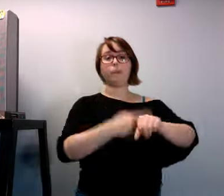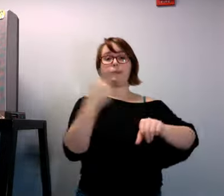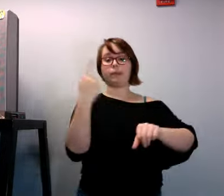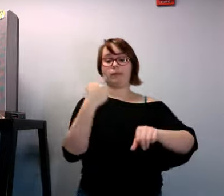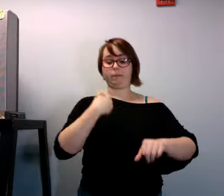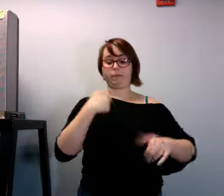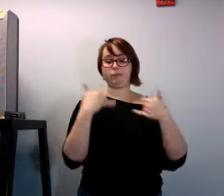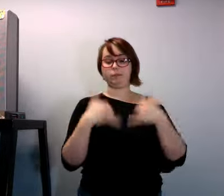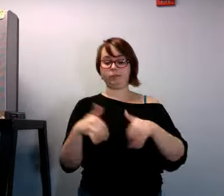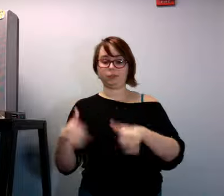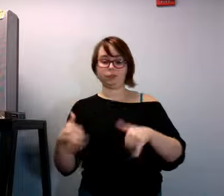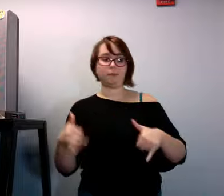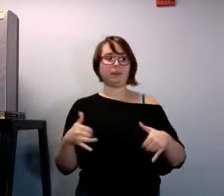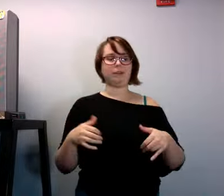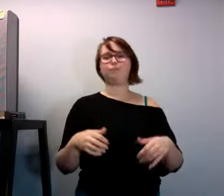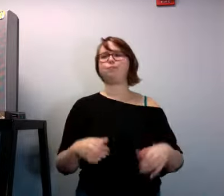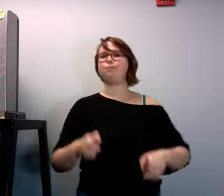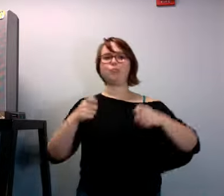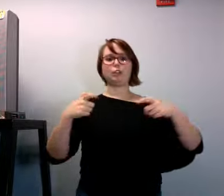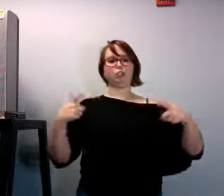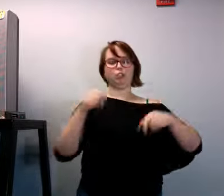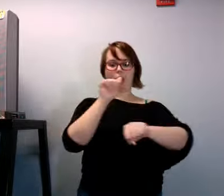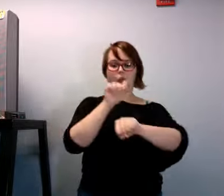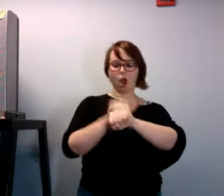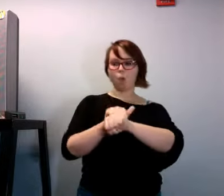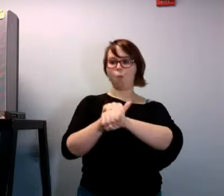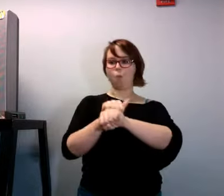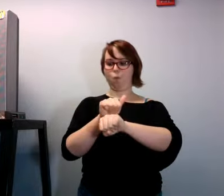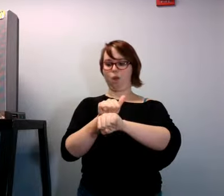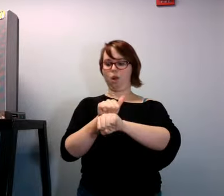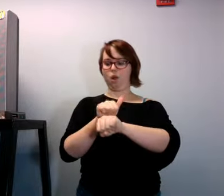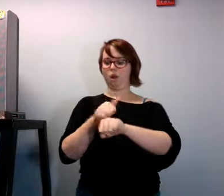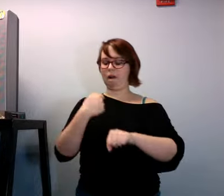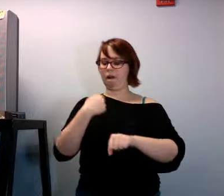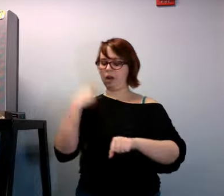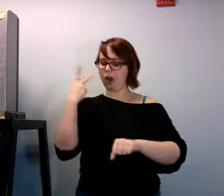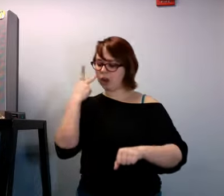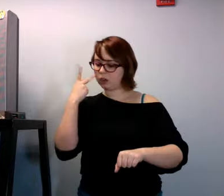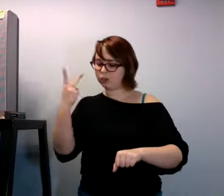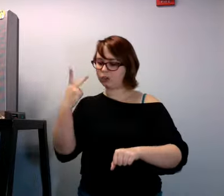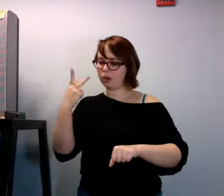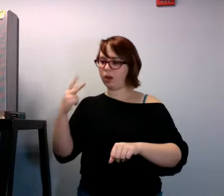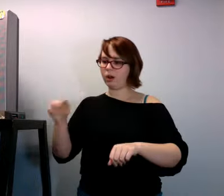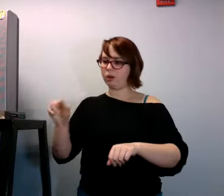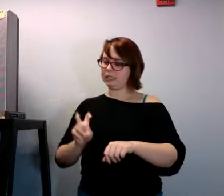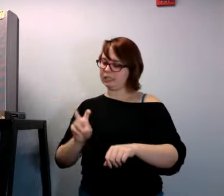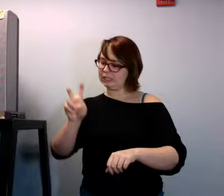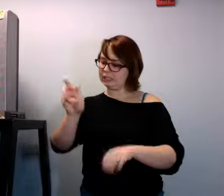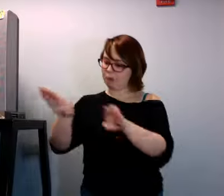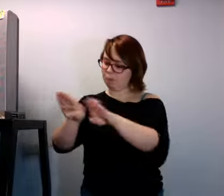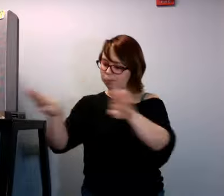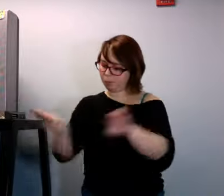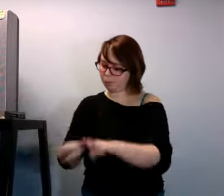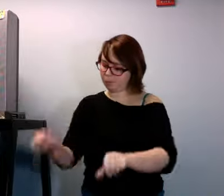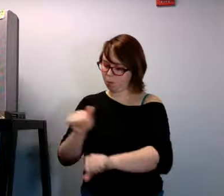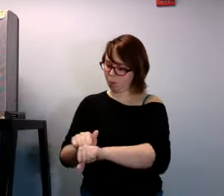rock that I needed for my roast was under the steps. I was trying to figure out, how am I going to get this rock from under the steps?